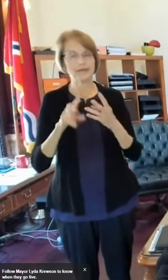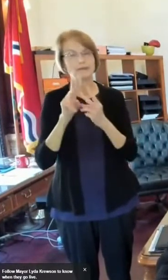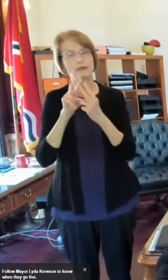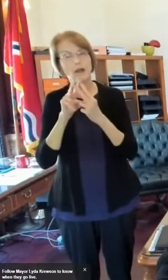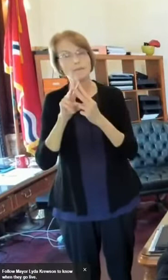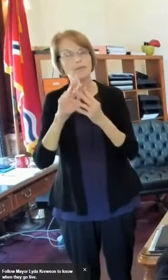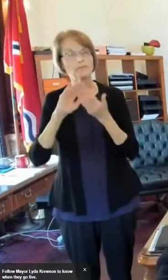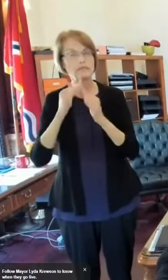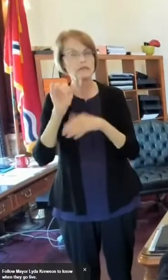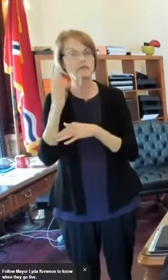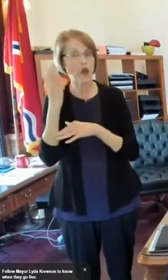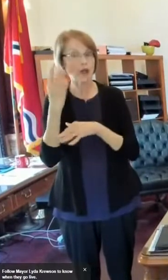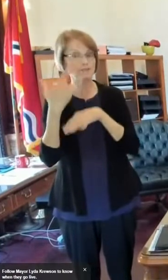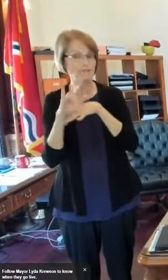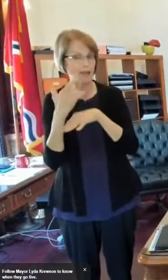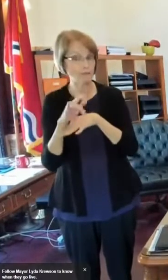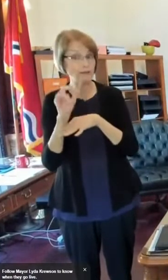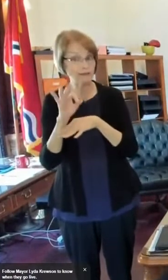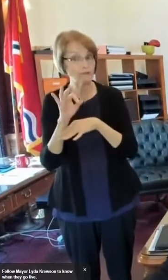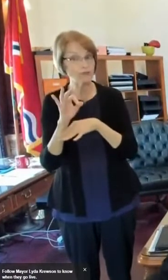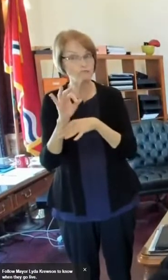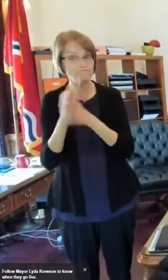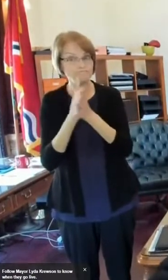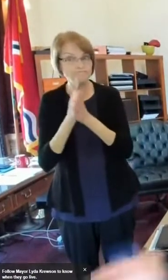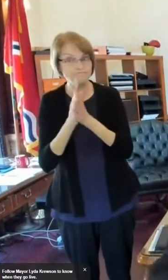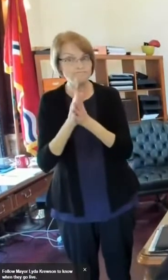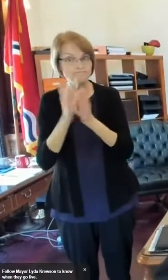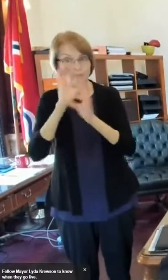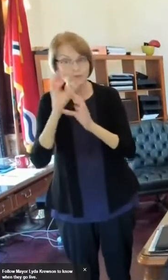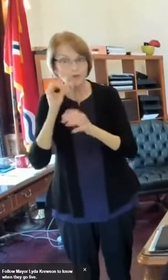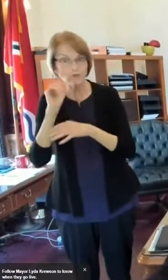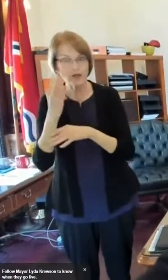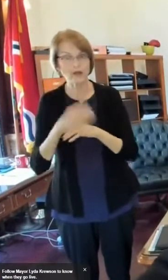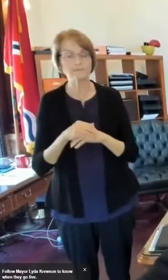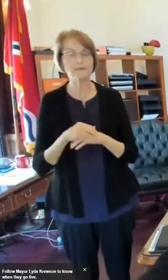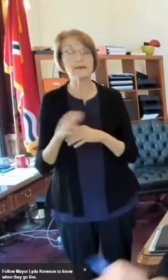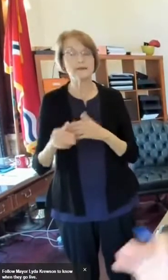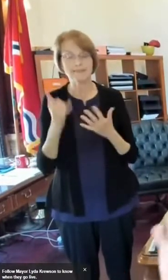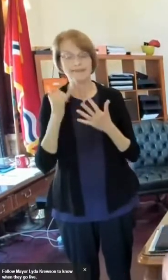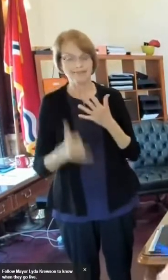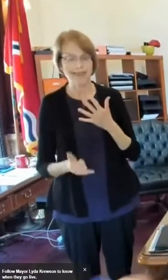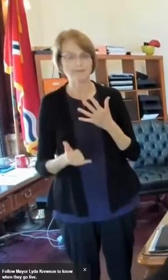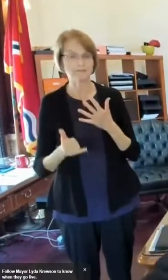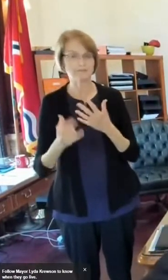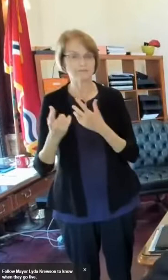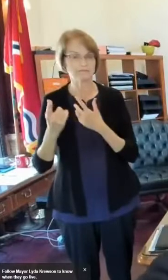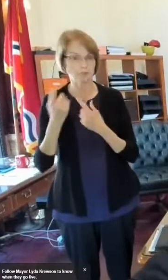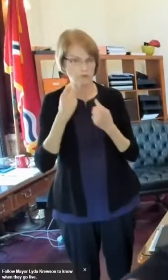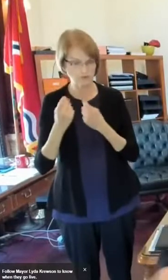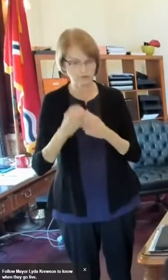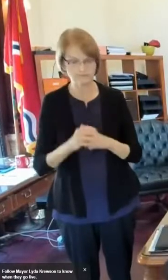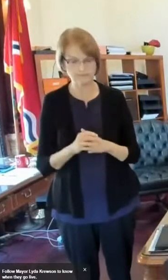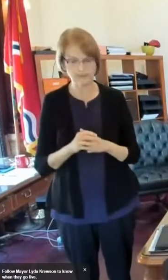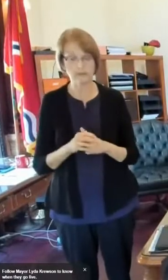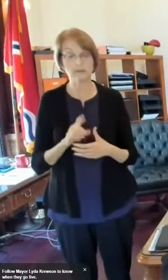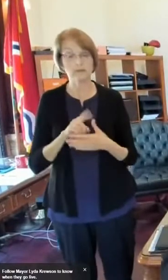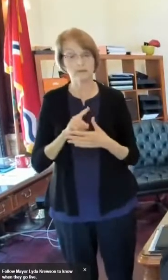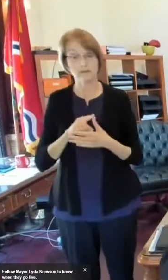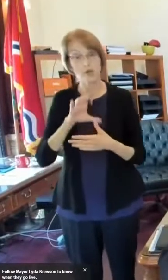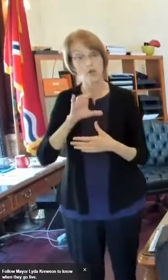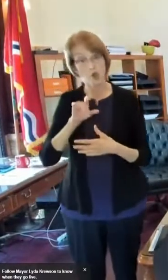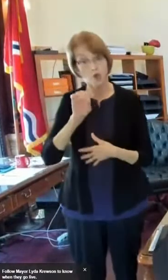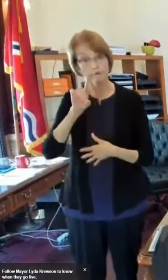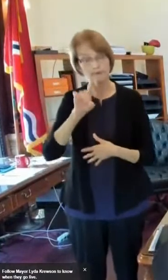anybody's looking for a job. So, and then we're going to take your questions. Beginning with COVID.